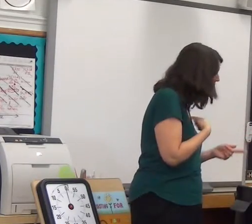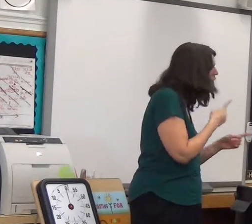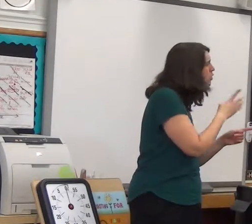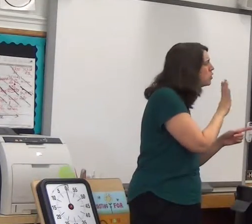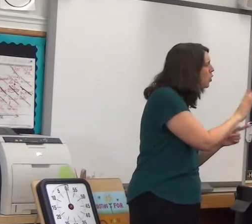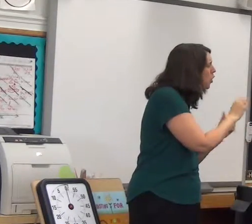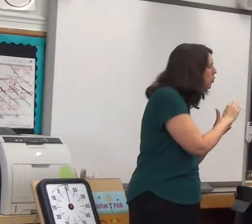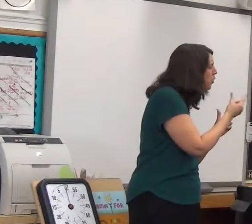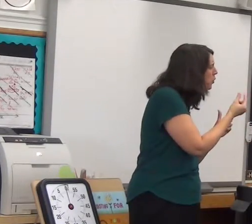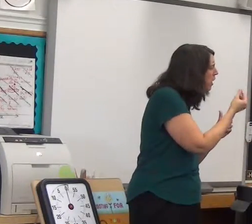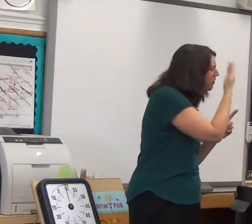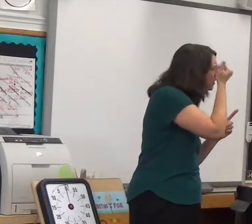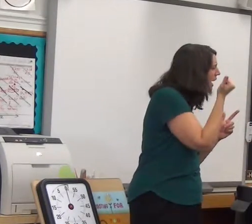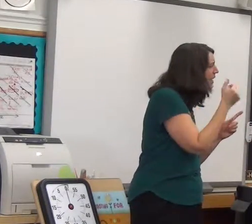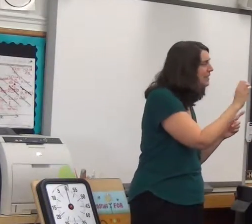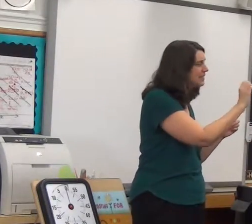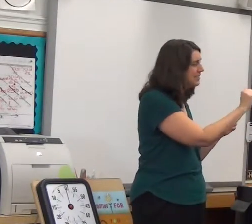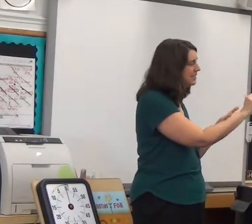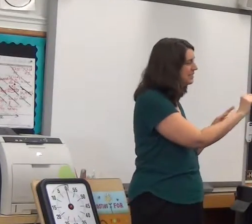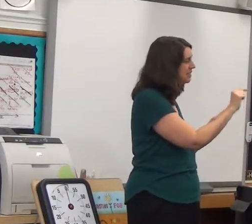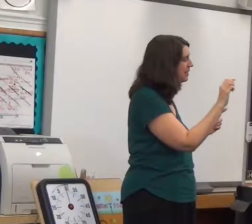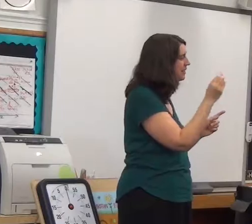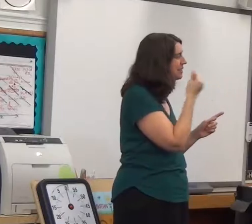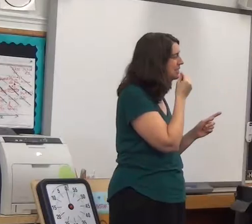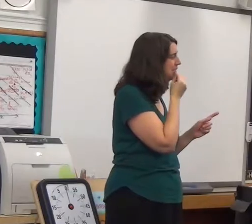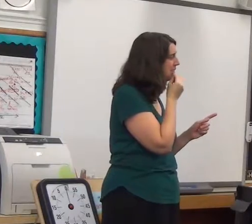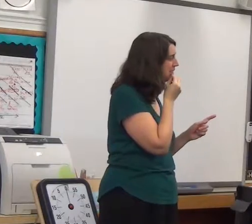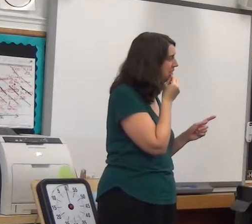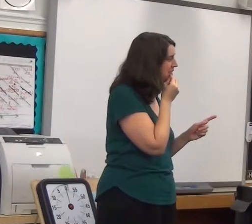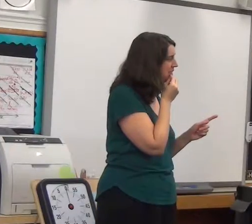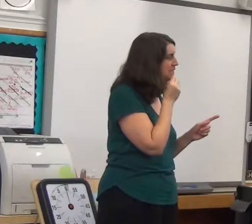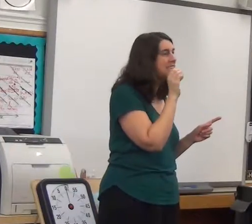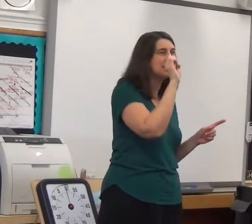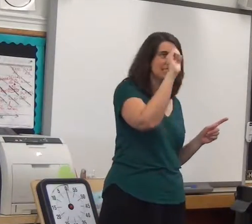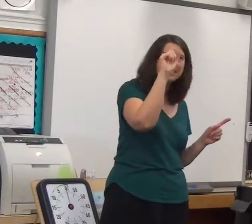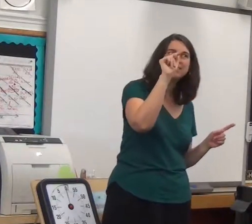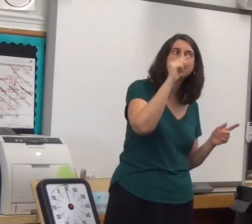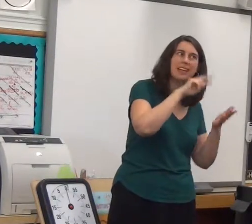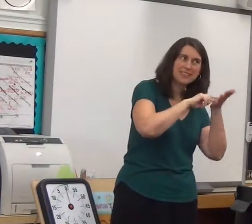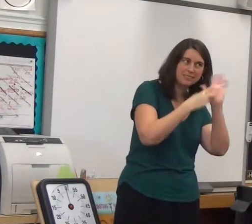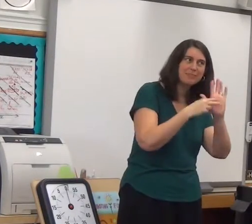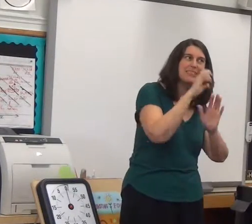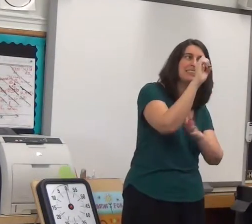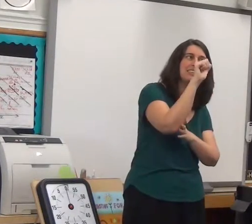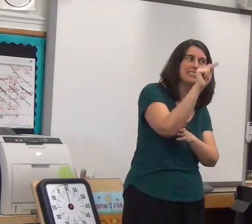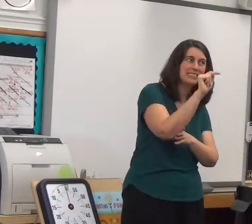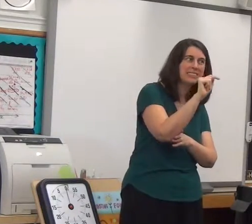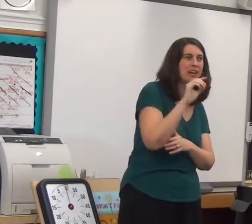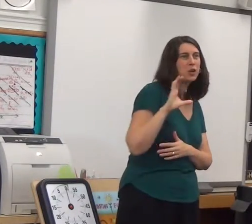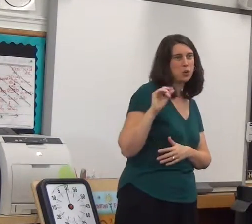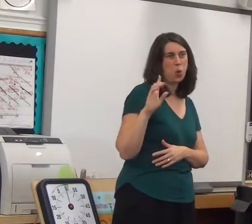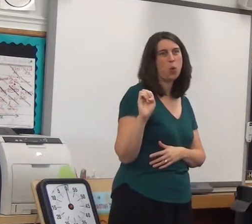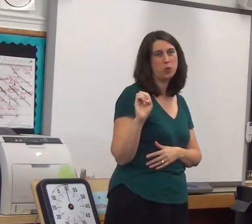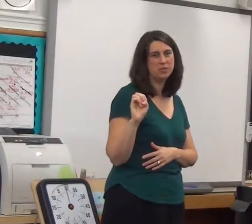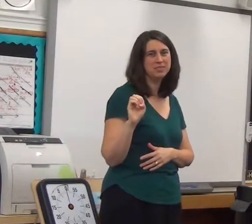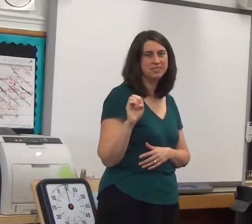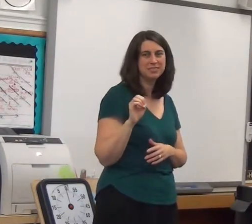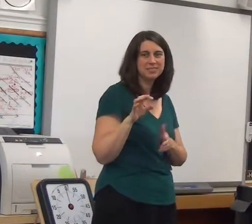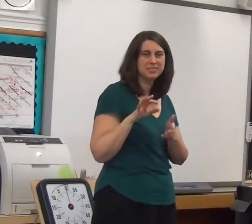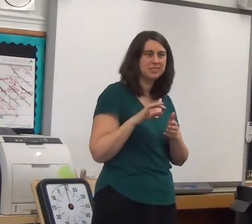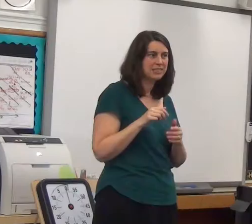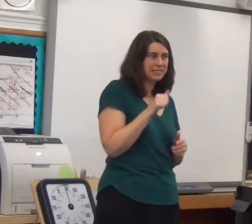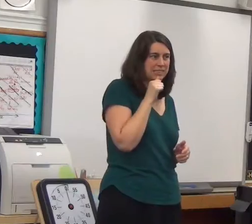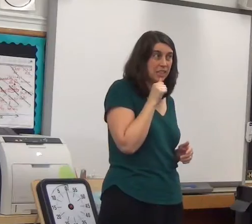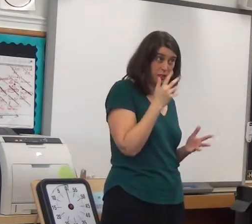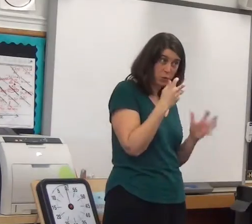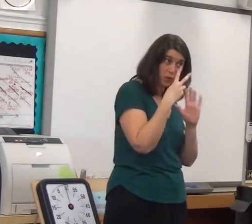your word again? It was eat. Was it eat? Look at that. It says eat in code. Would